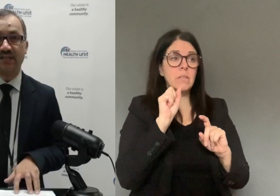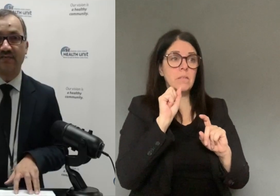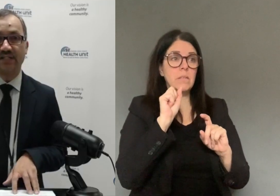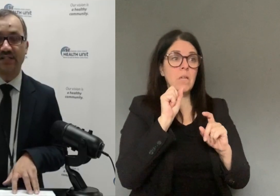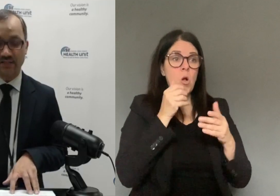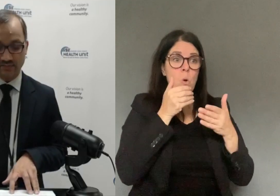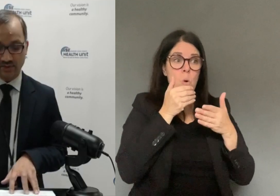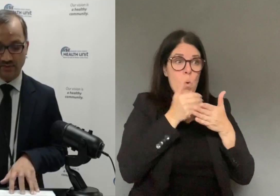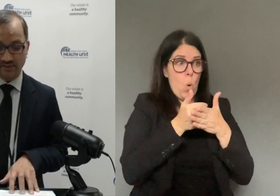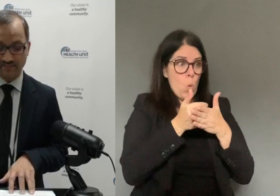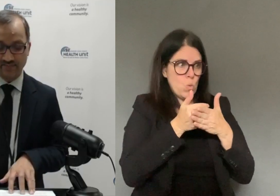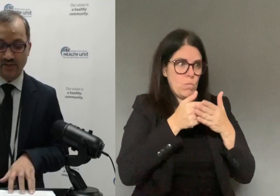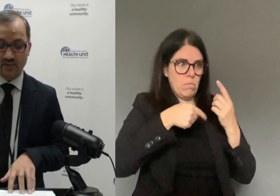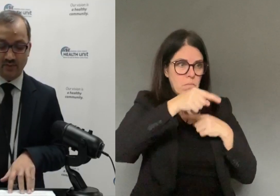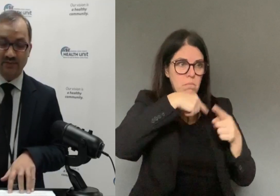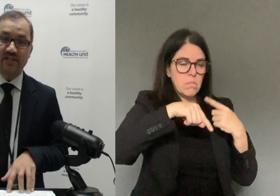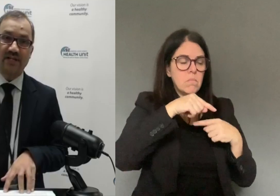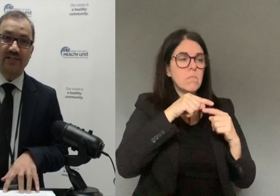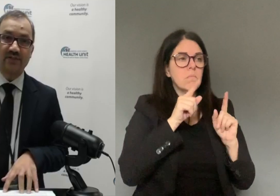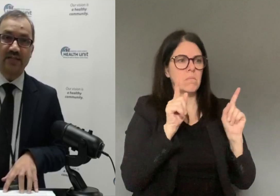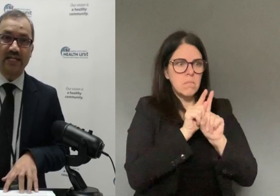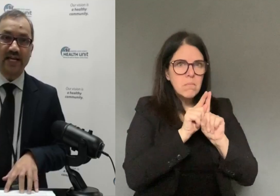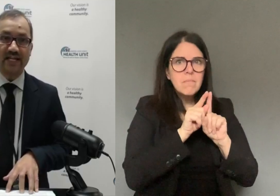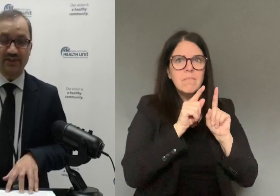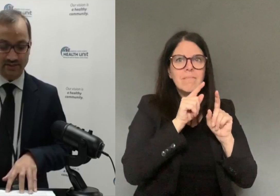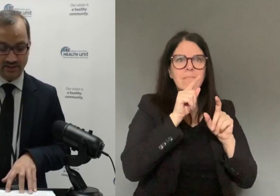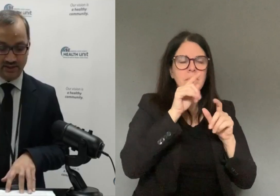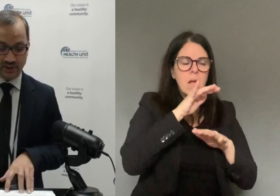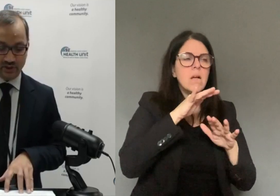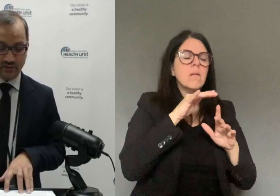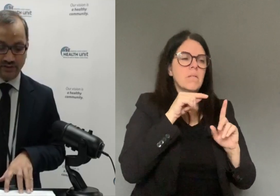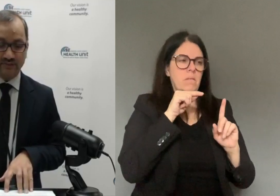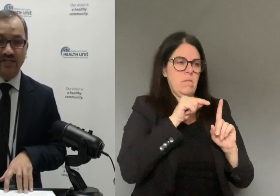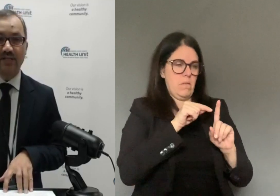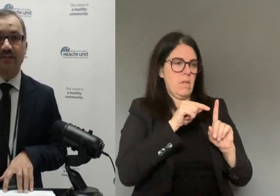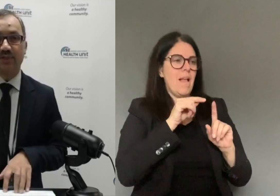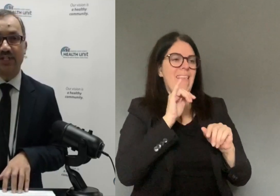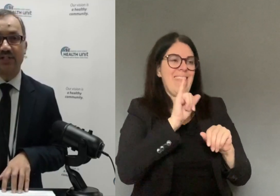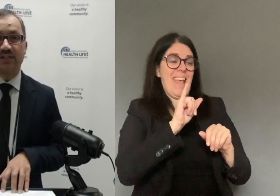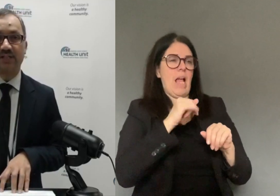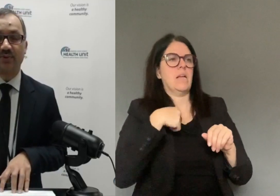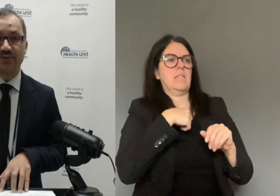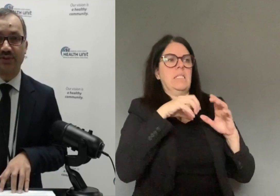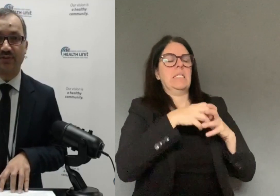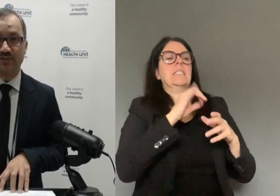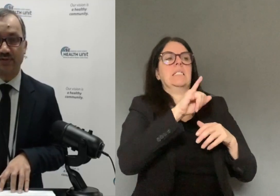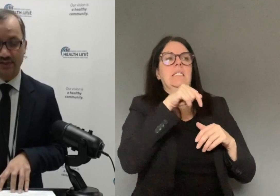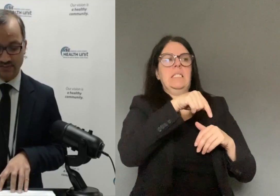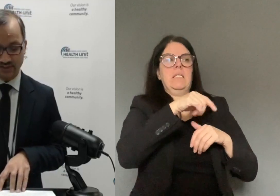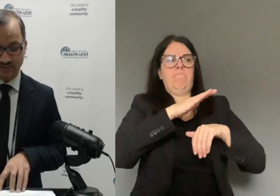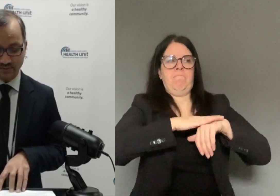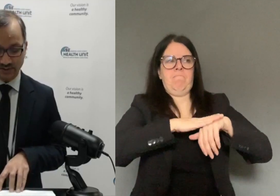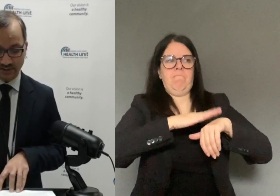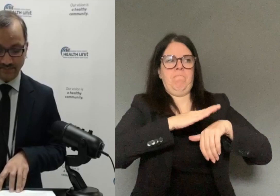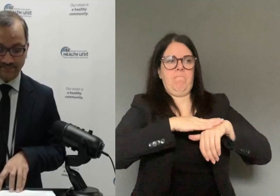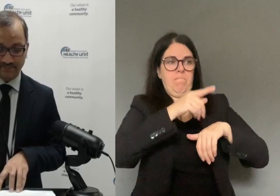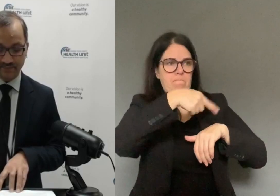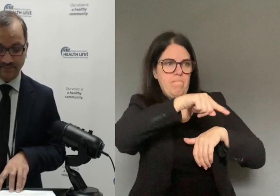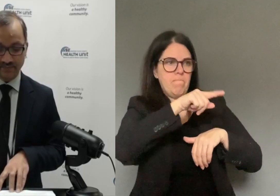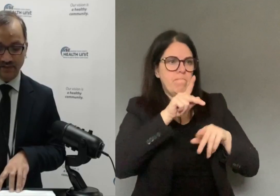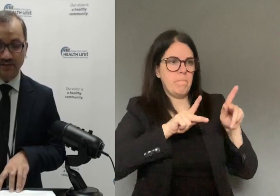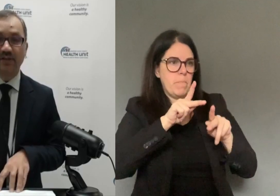with the infected individual will be advised to take action to limit potential exposure to the rest of the community.